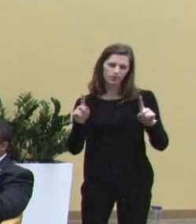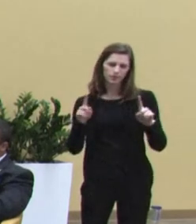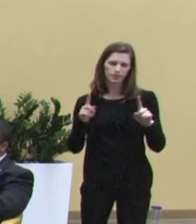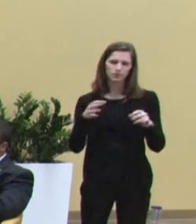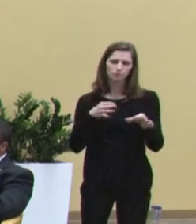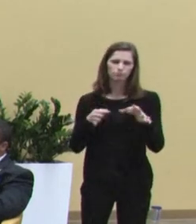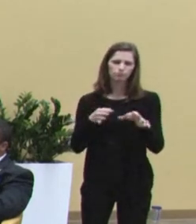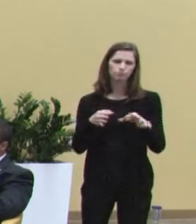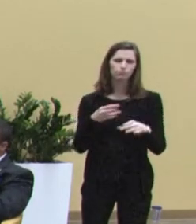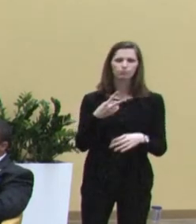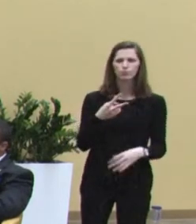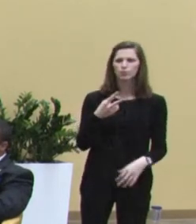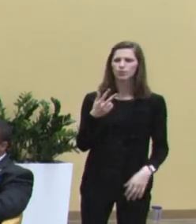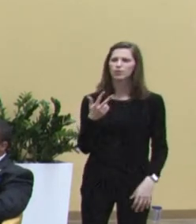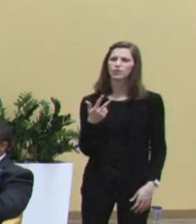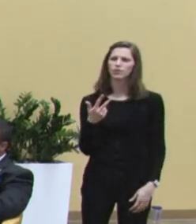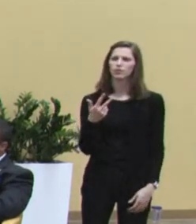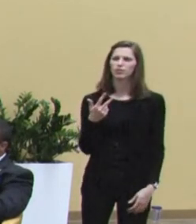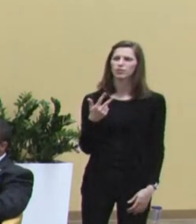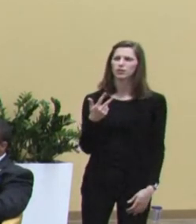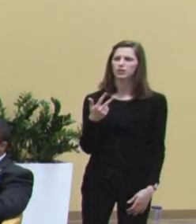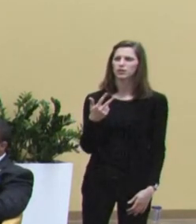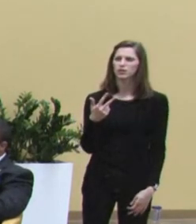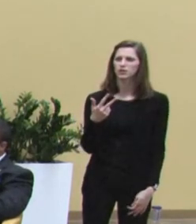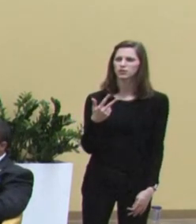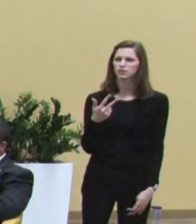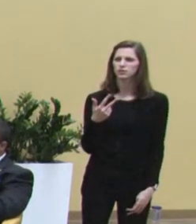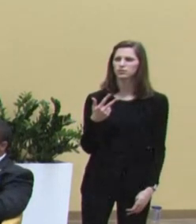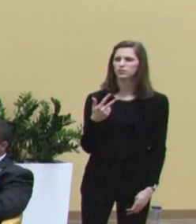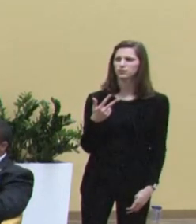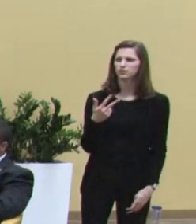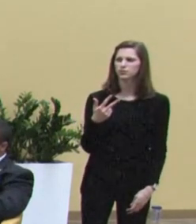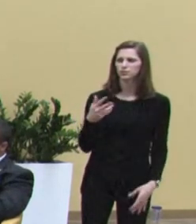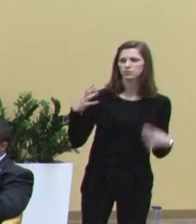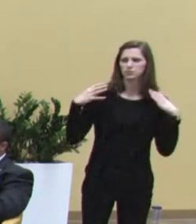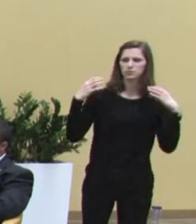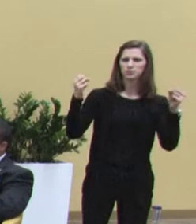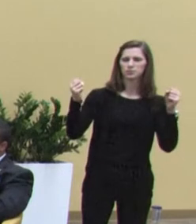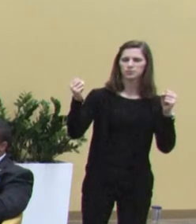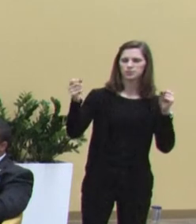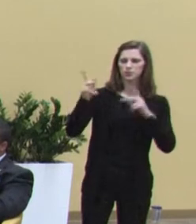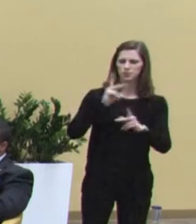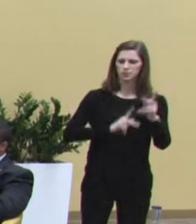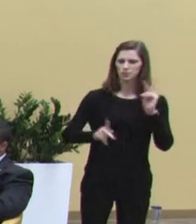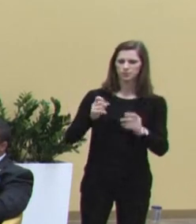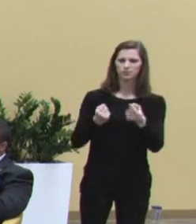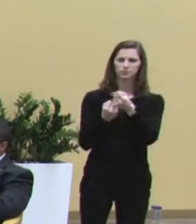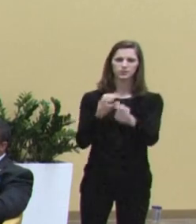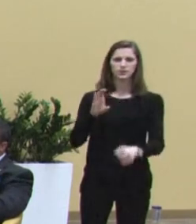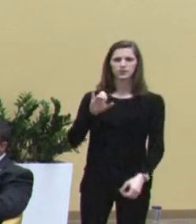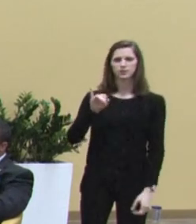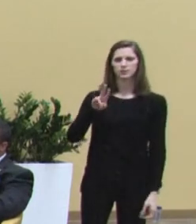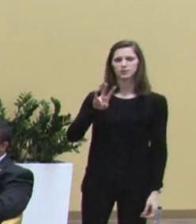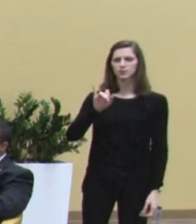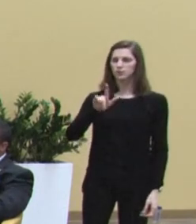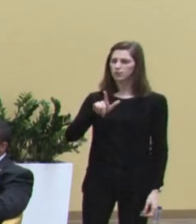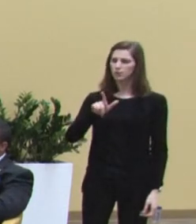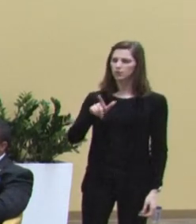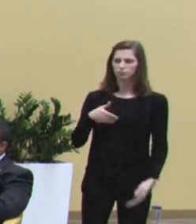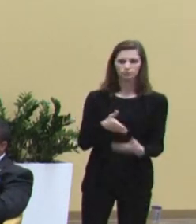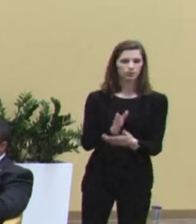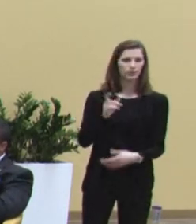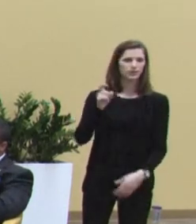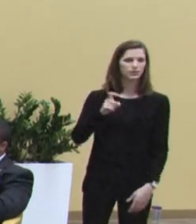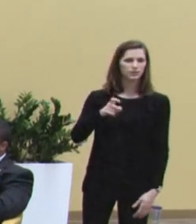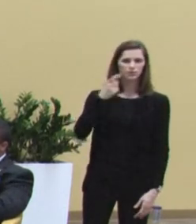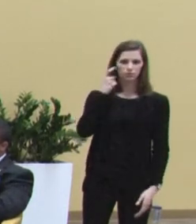two or three valiant souls striving for civil rights, rather than this entire